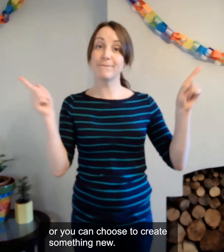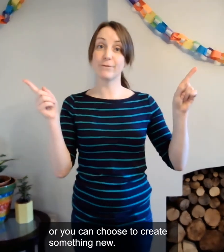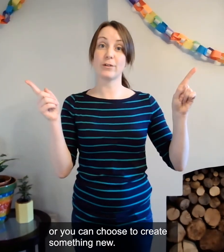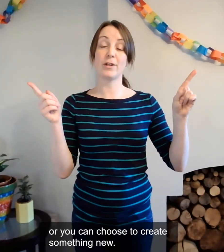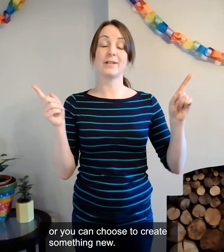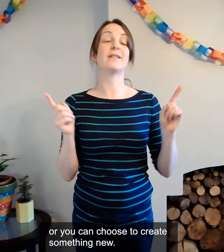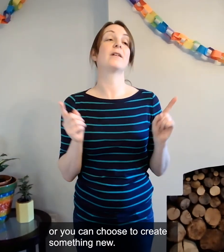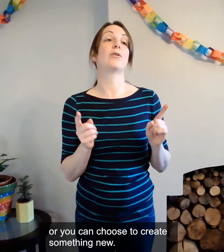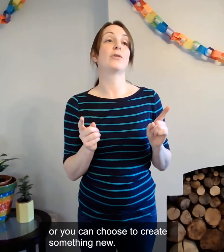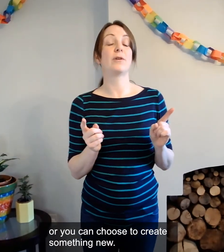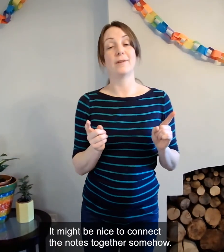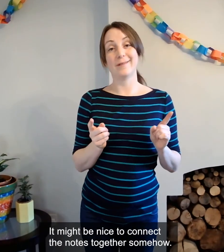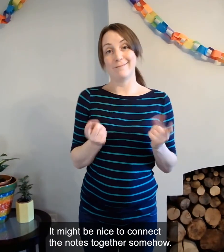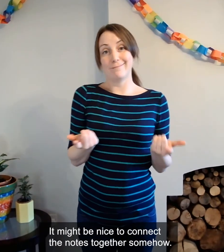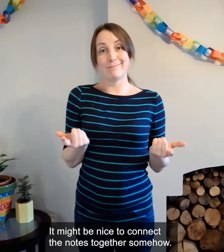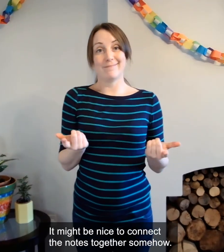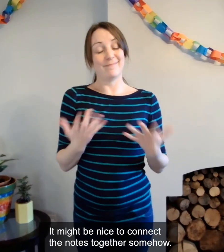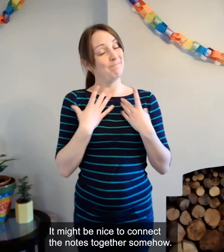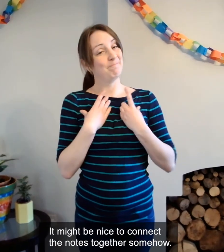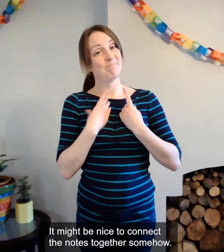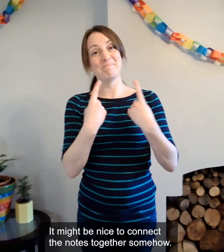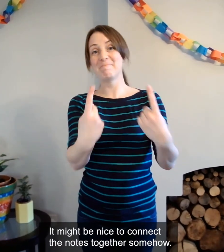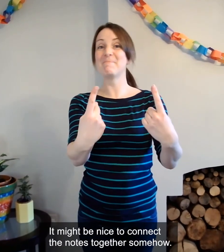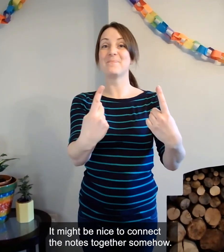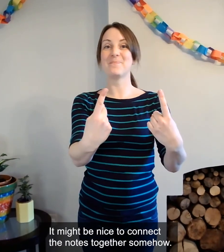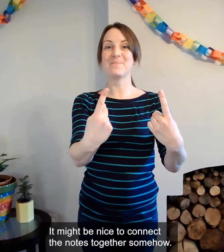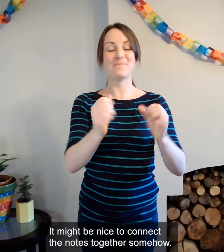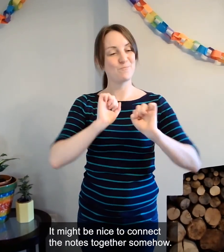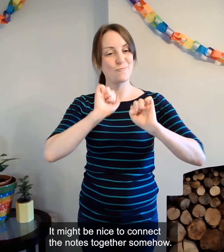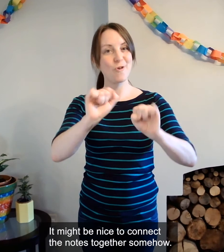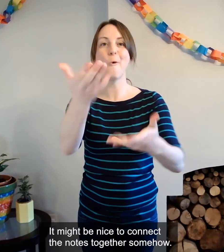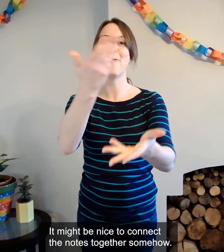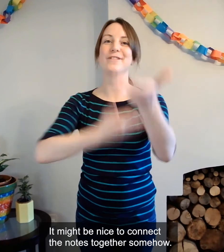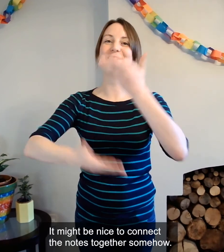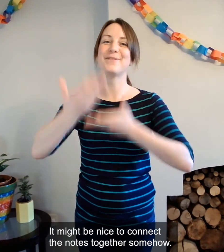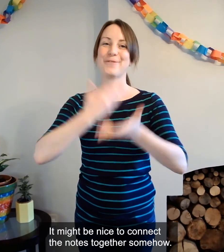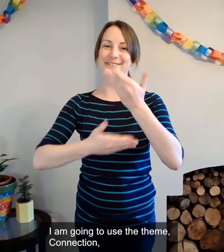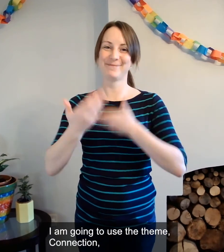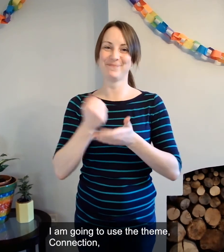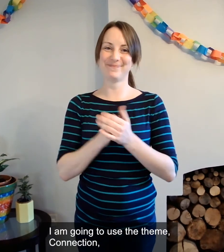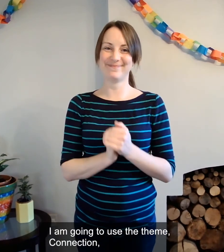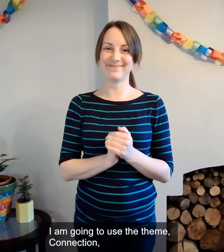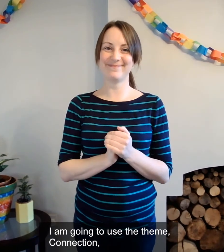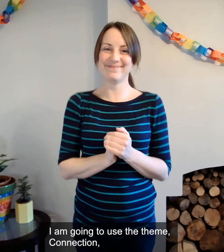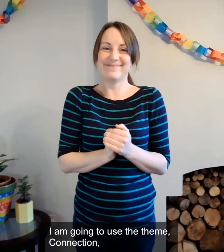new. It might be nice to connect the notes together somehow. I am going to use the